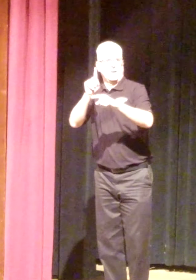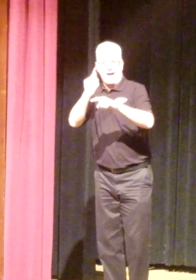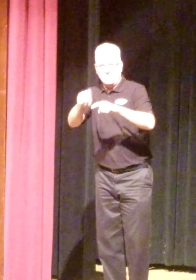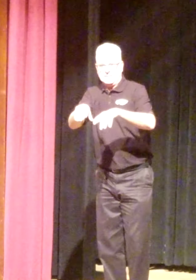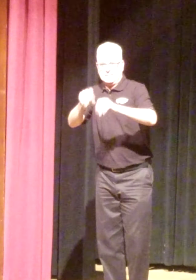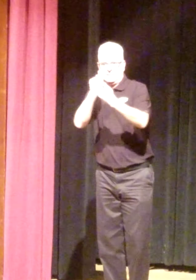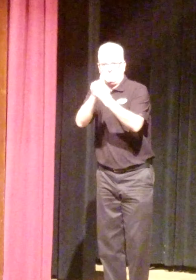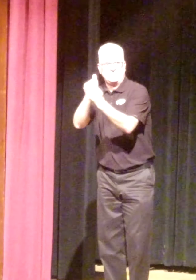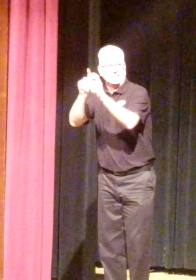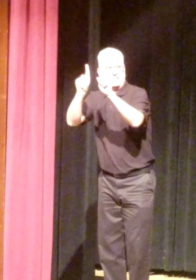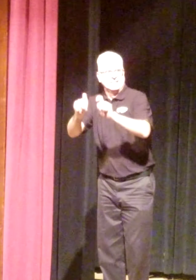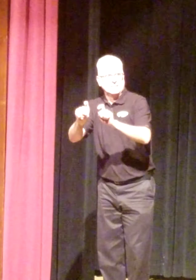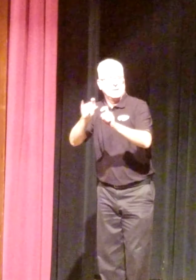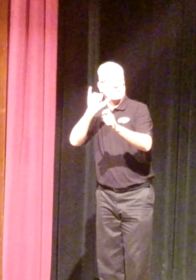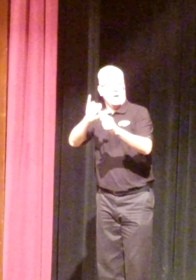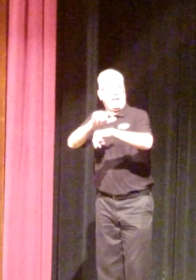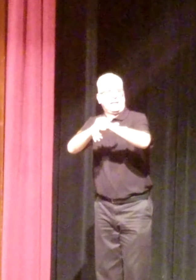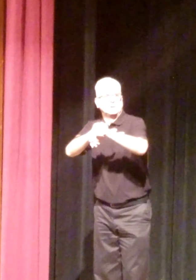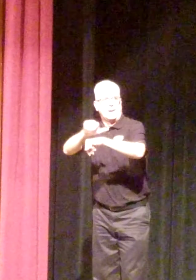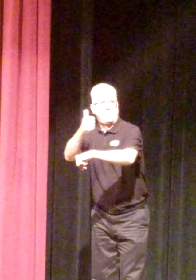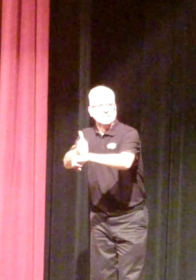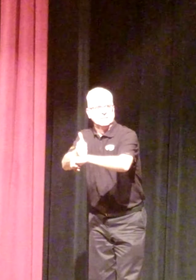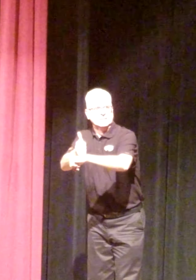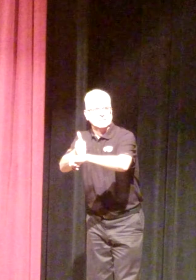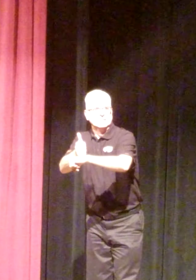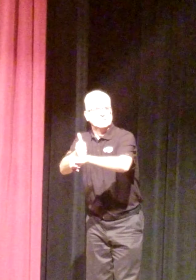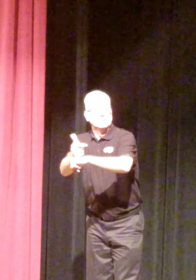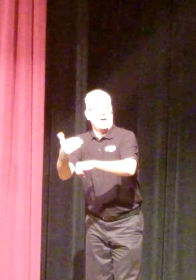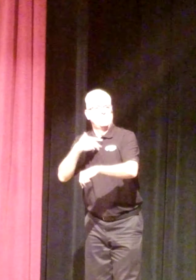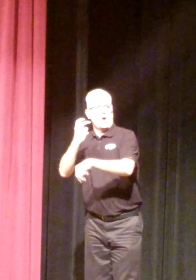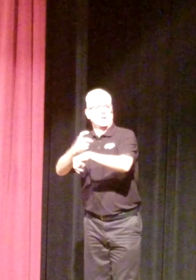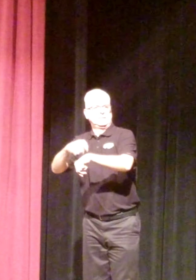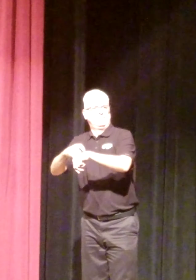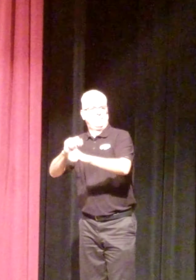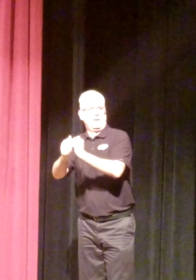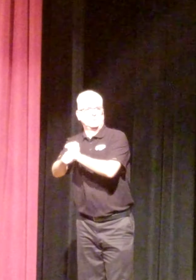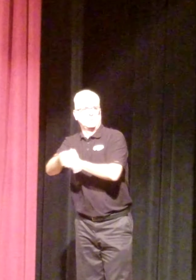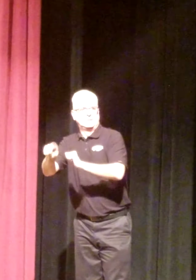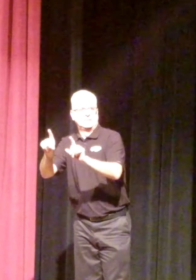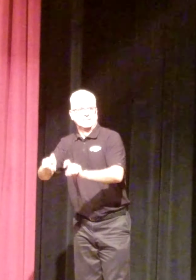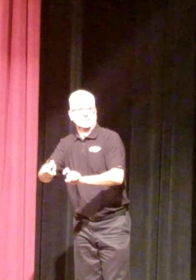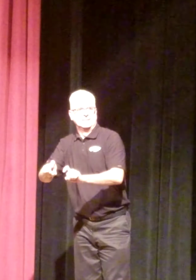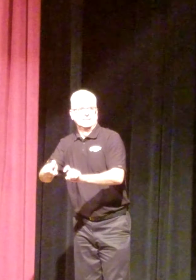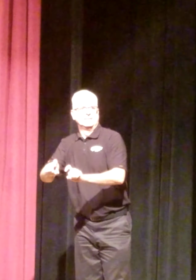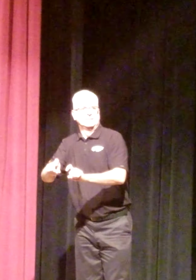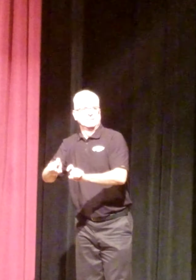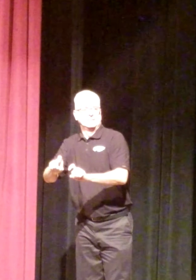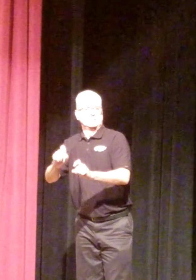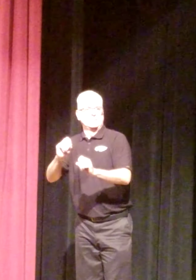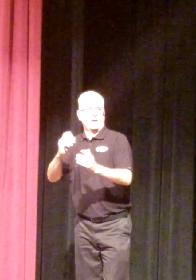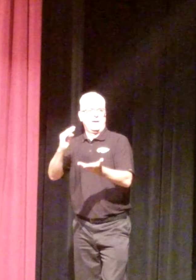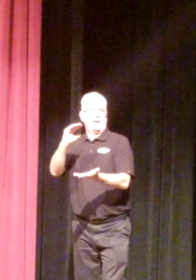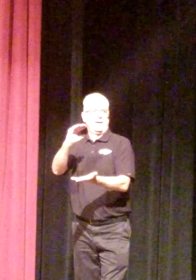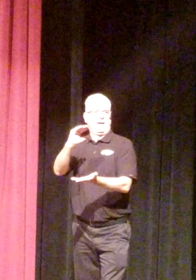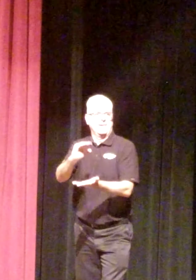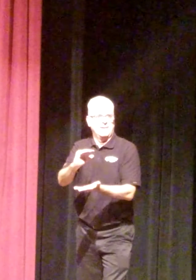that English for those specific tests, and a lot of those tests are based on English. So they're struggling with those